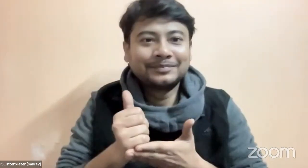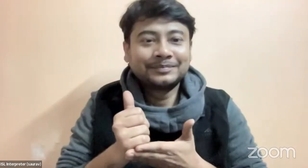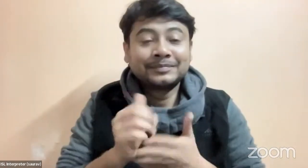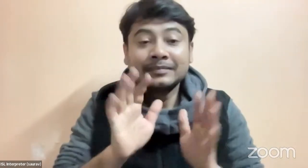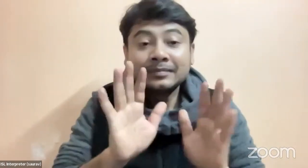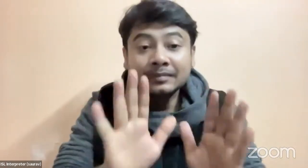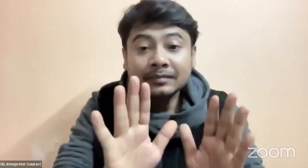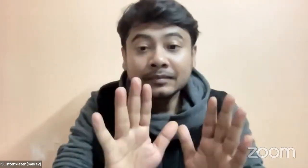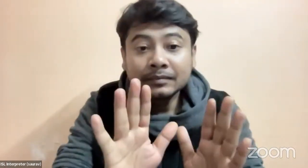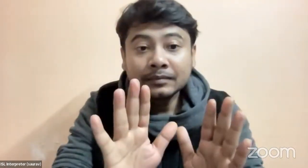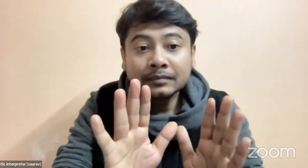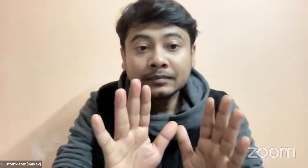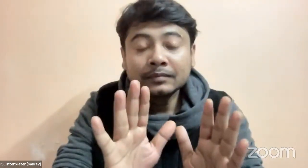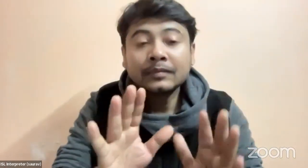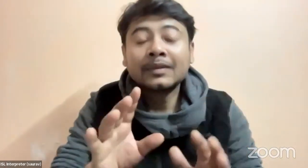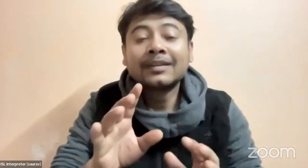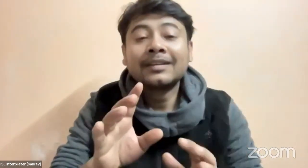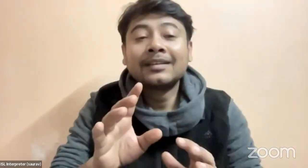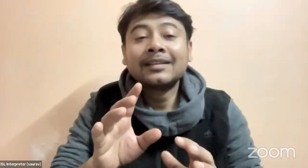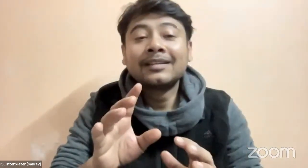guru.